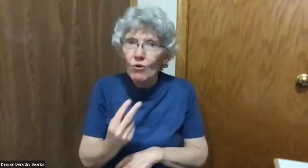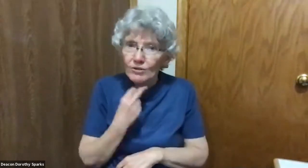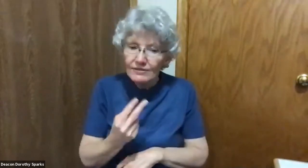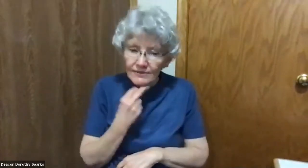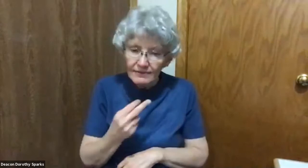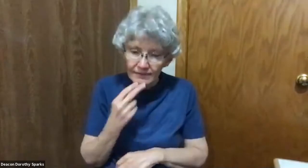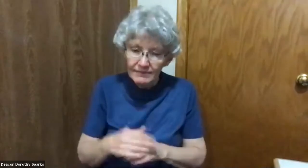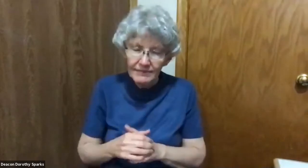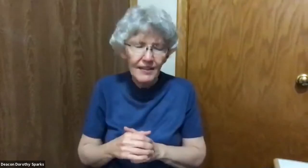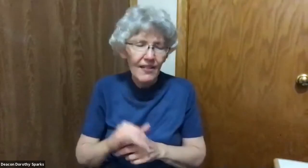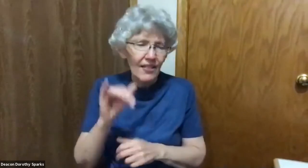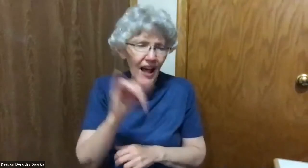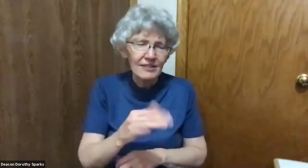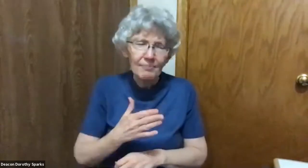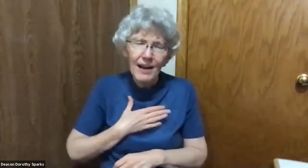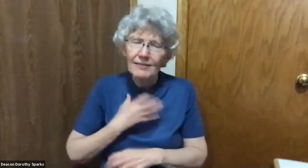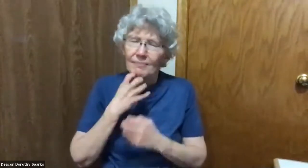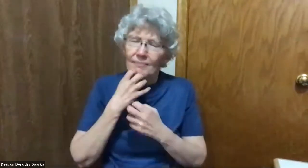A voice from heaven said,